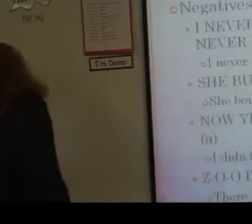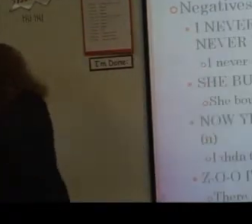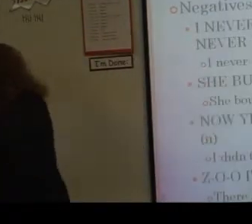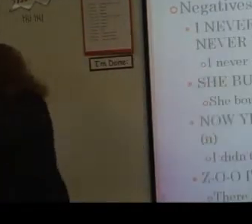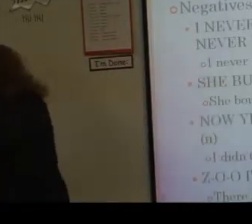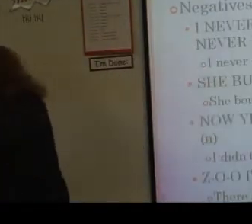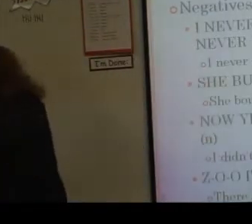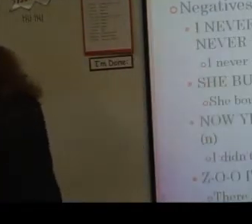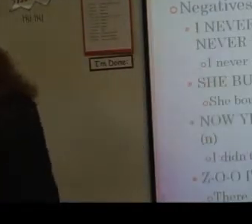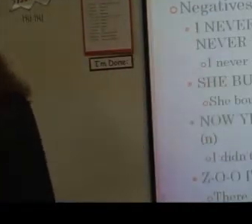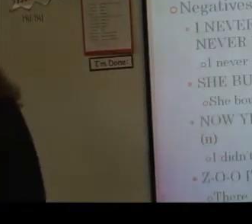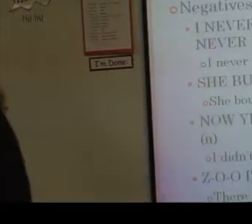Okay.